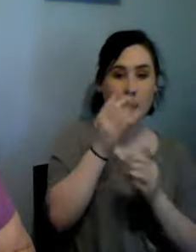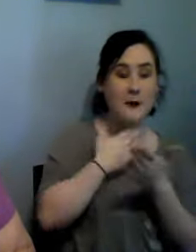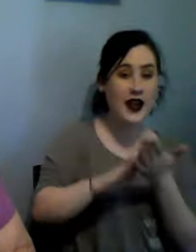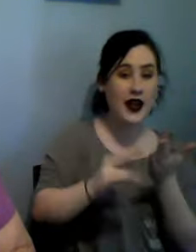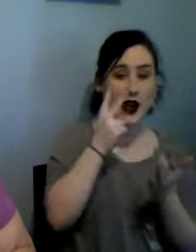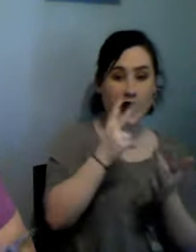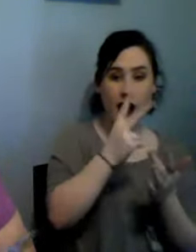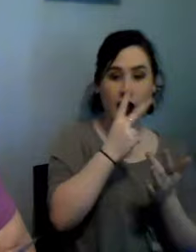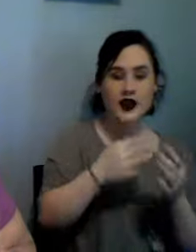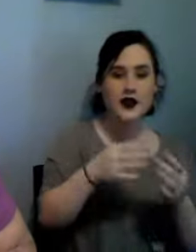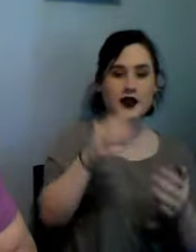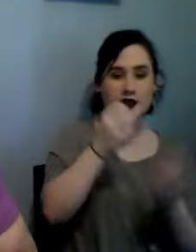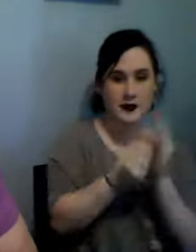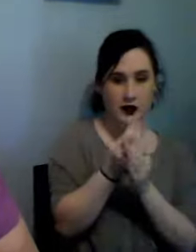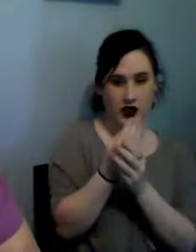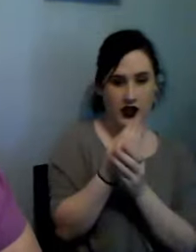on